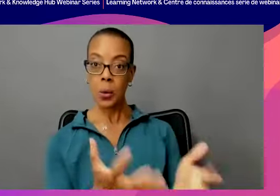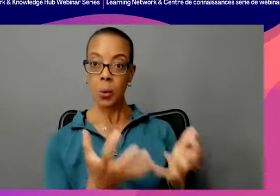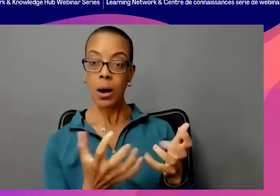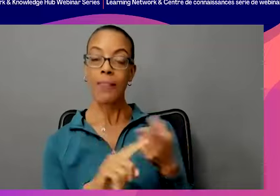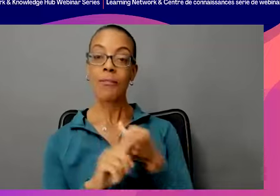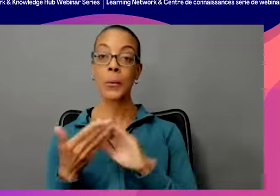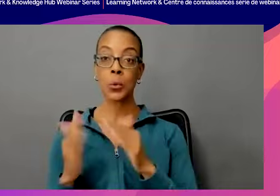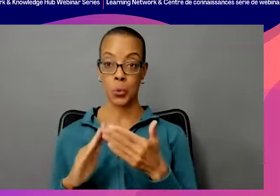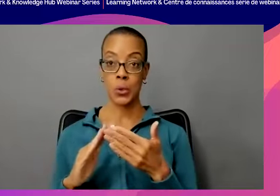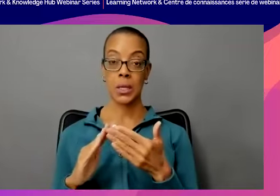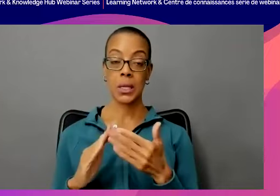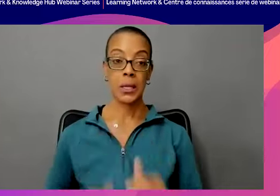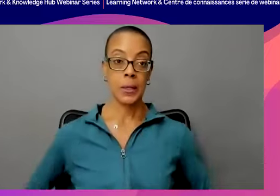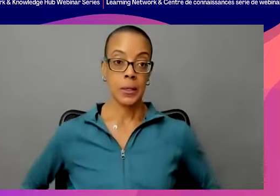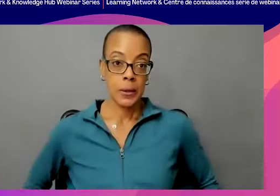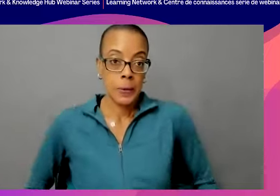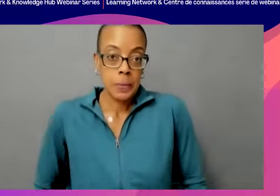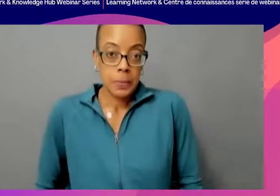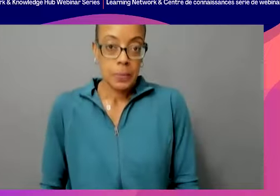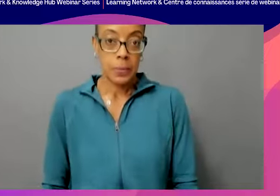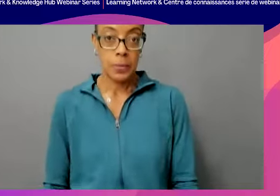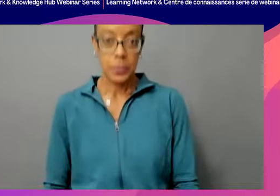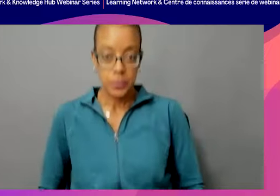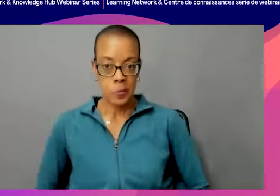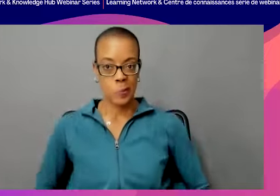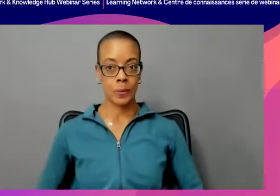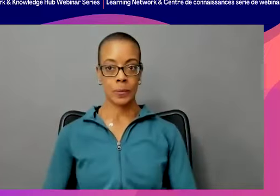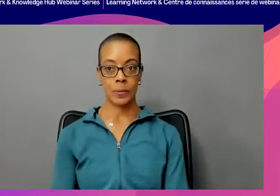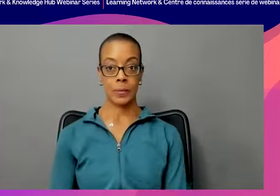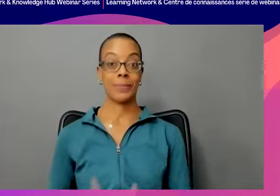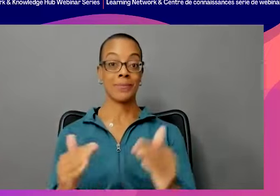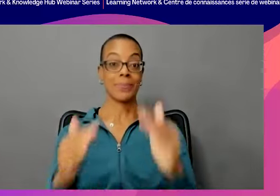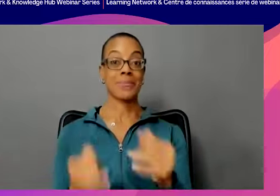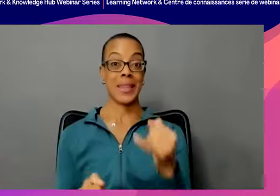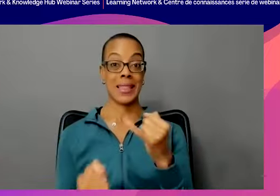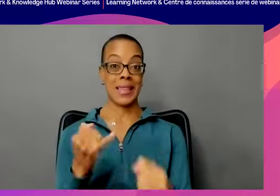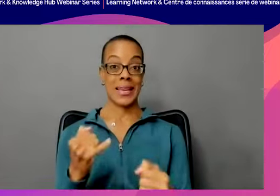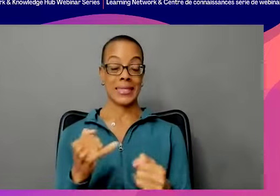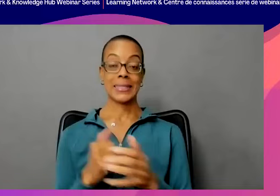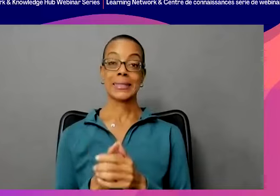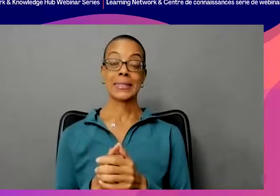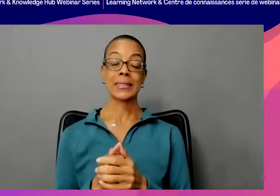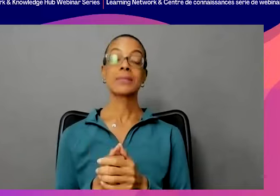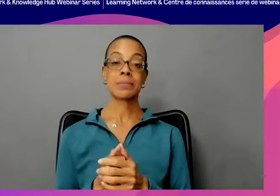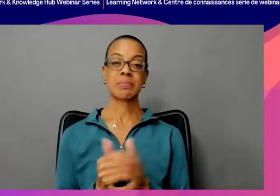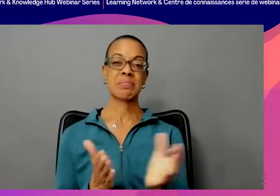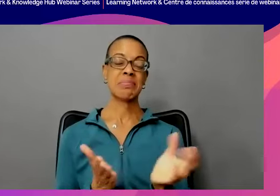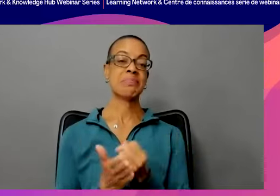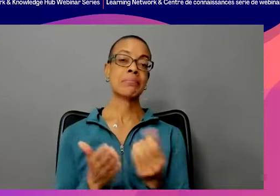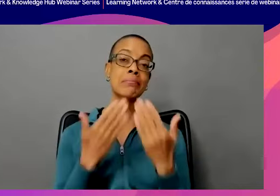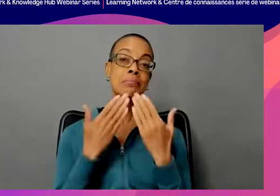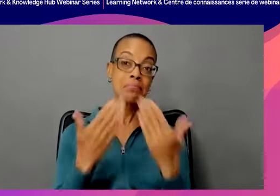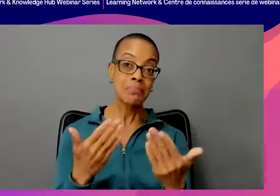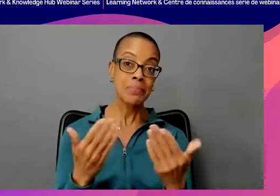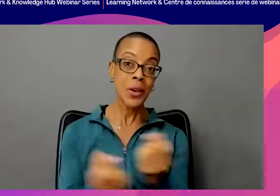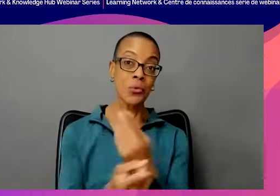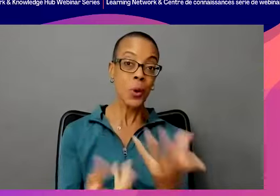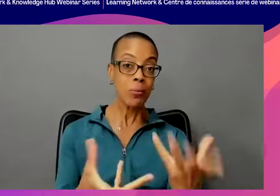community. And I'm just gonna move it to the last slide to just say thank you everyone for